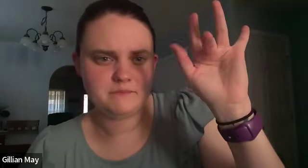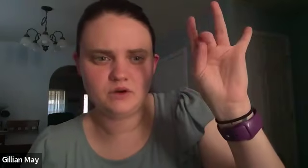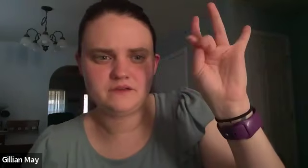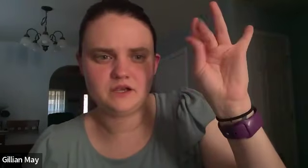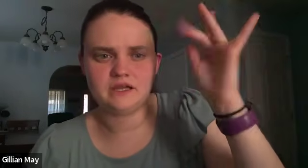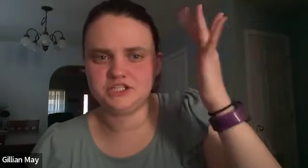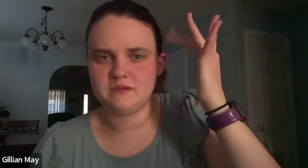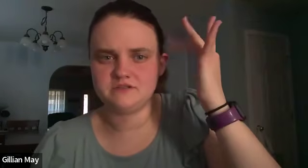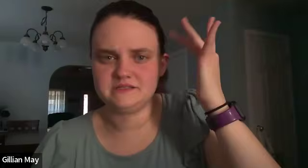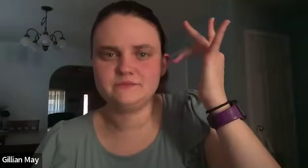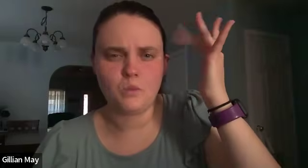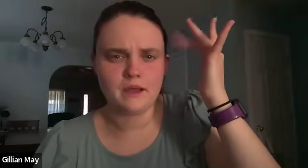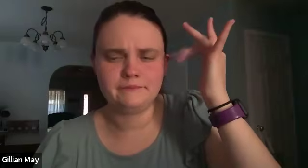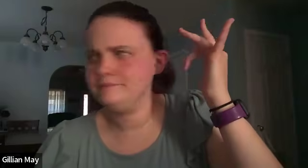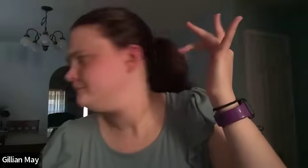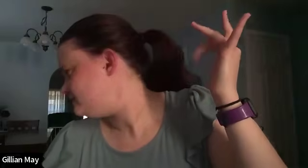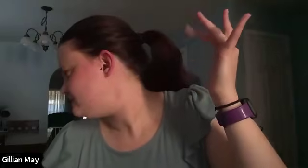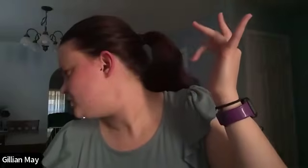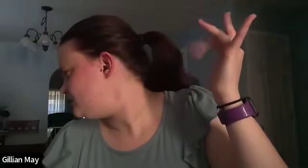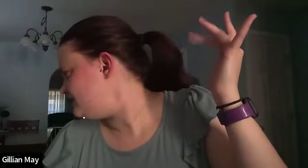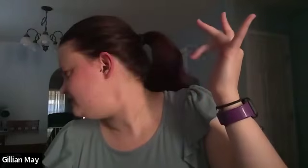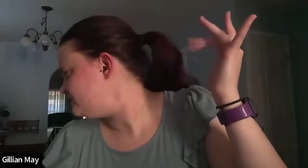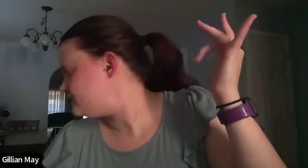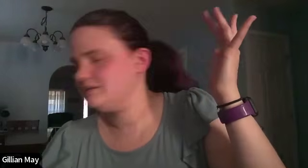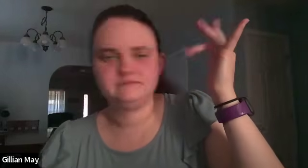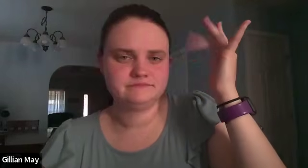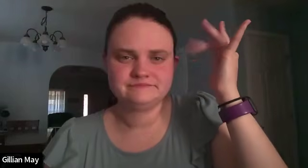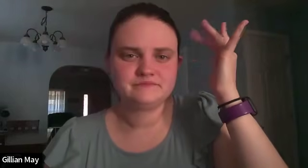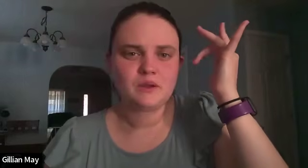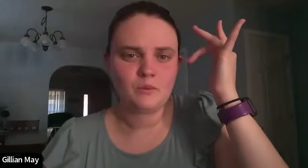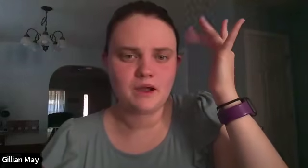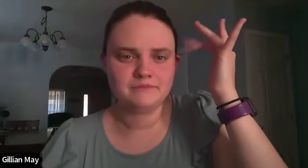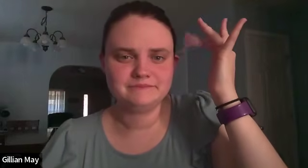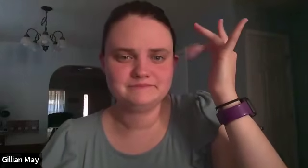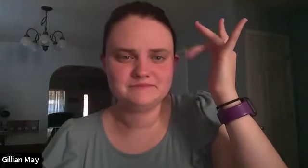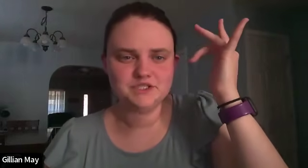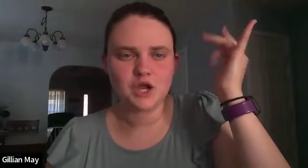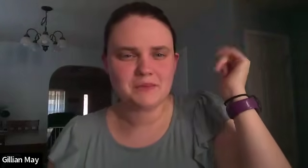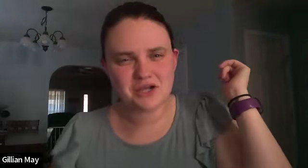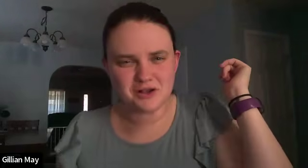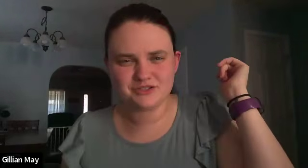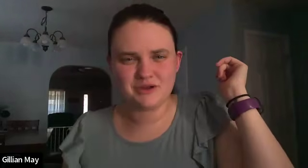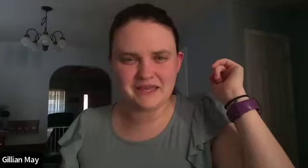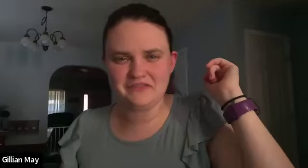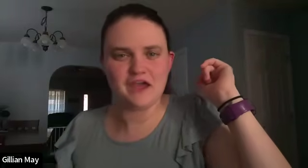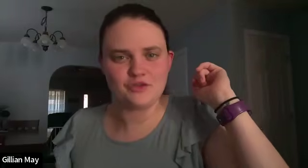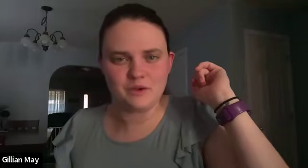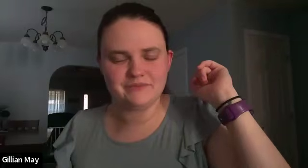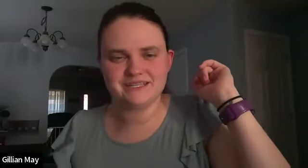Same middle finger, it just bounces. Why? Really? Why? Sorry, my dog was growling at the other one because